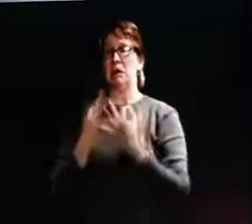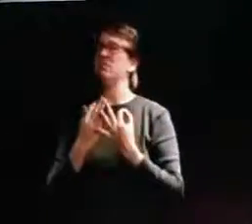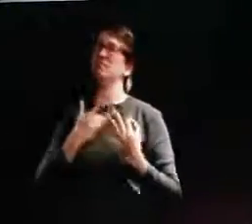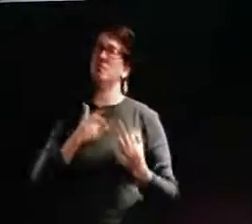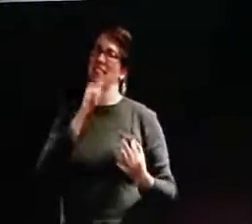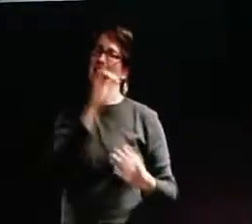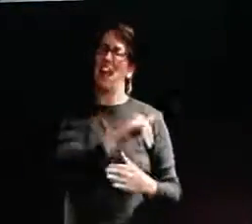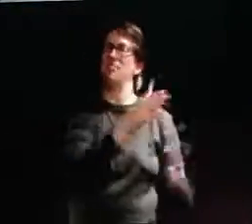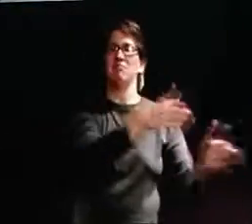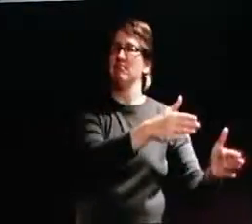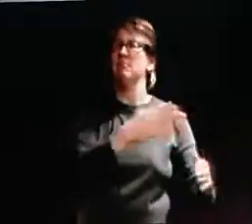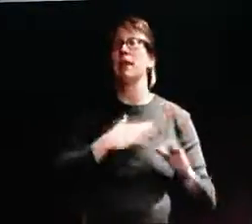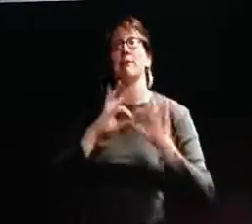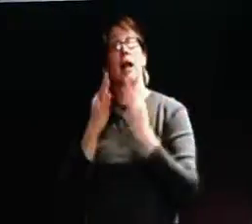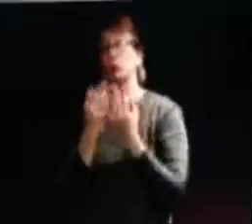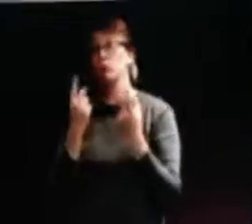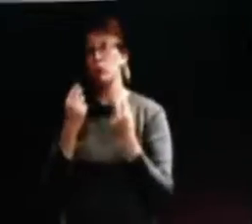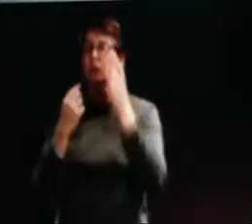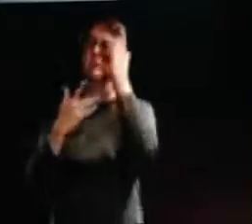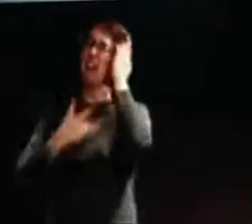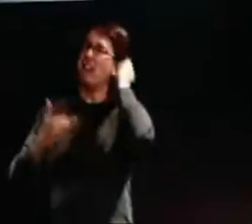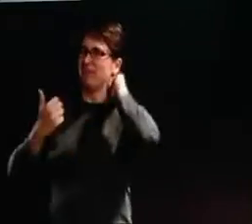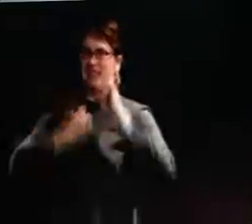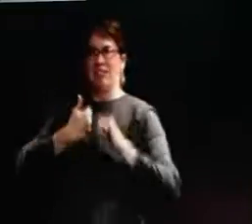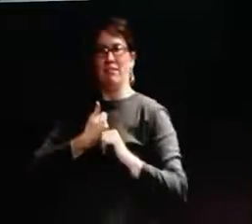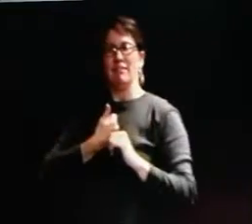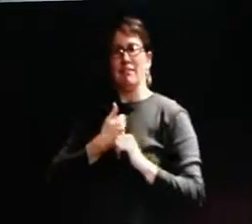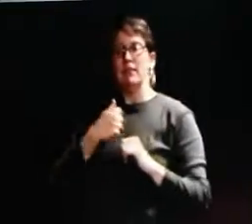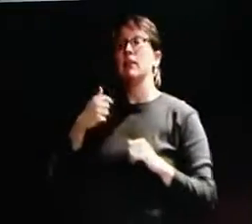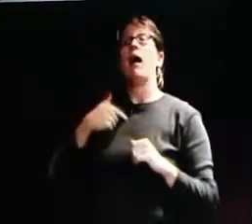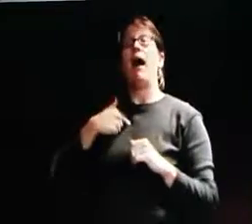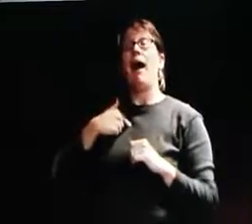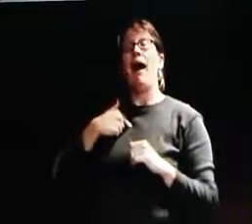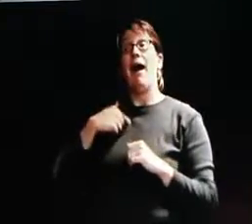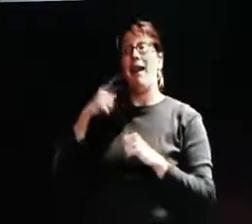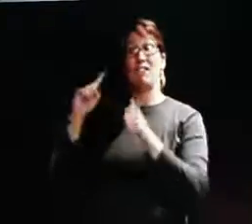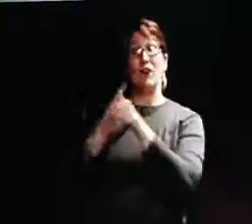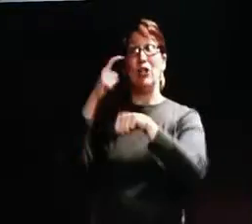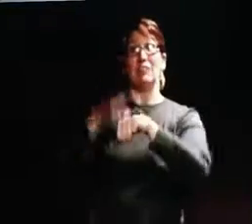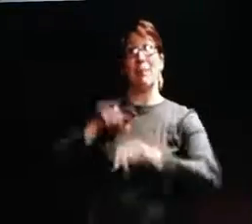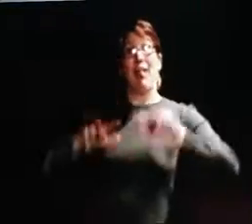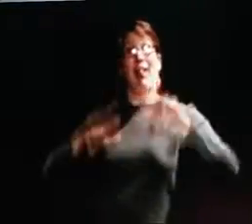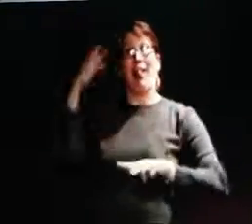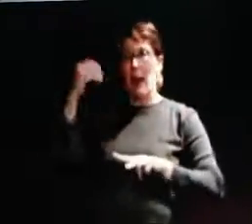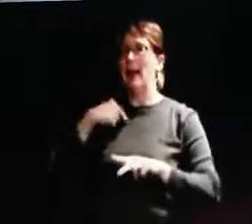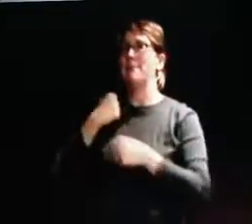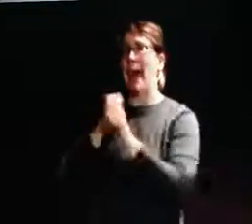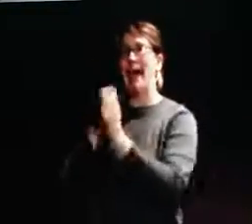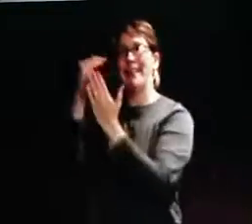outfitter's. It's a one-stop shopping. It's a great way to plan for a trip, although it is rather expensive. Now, the